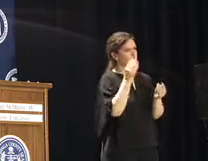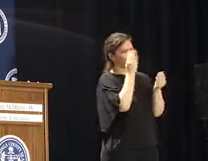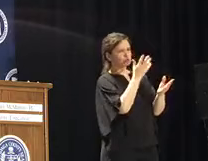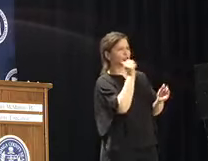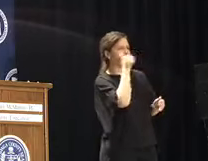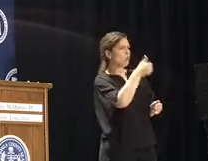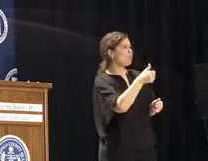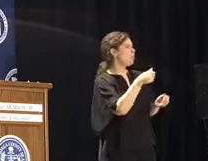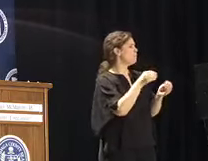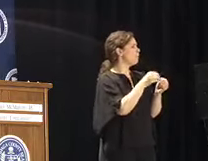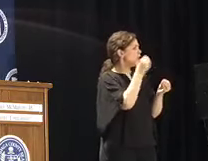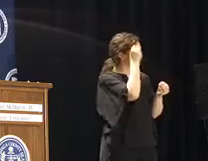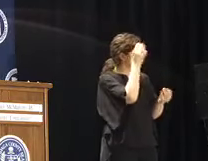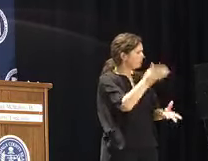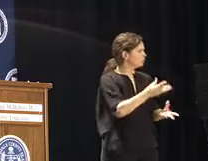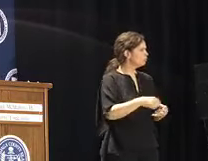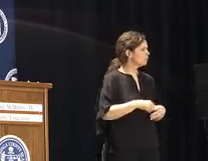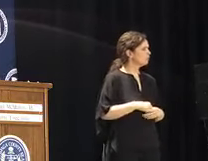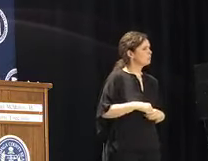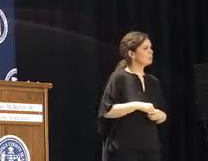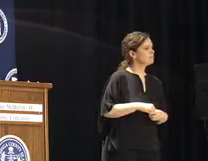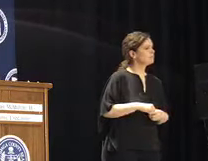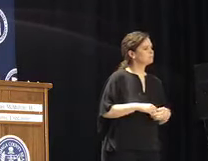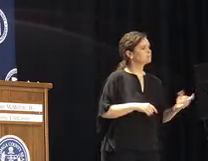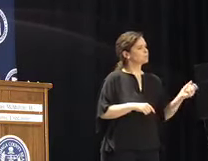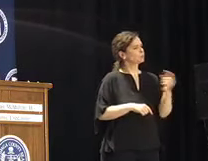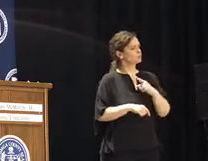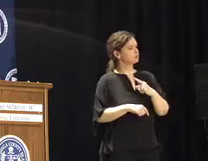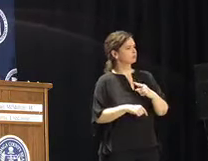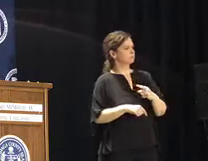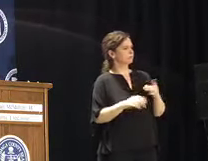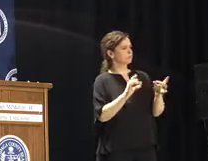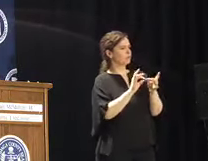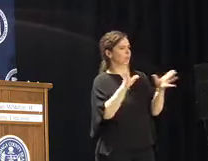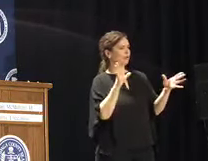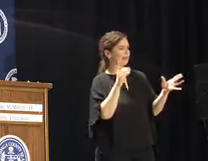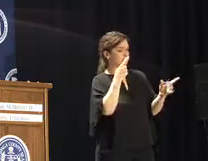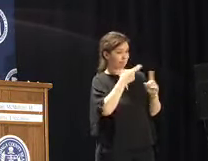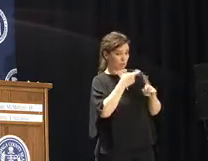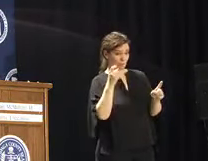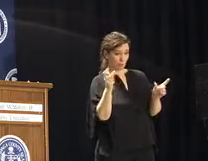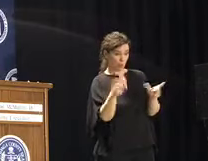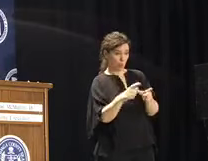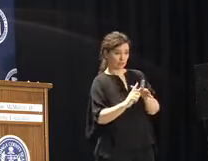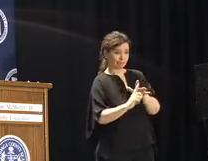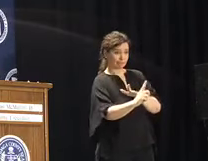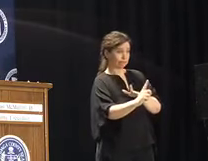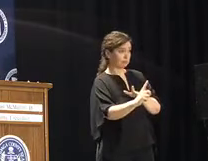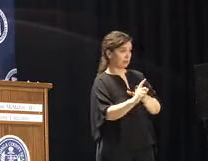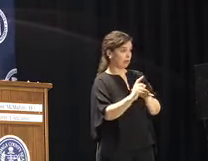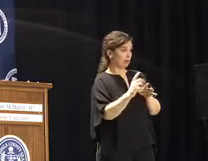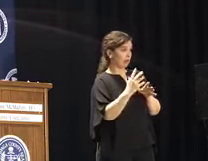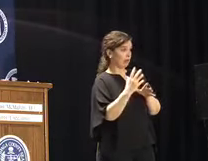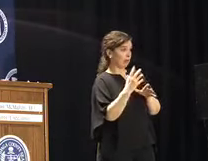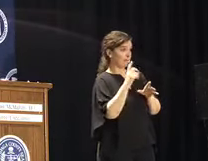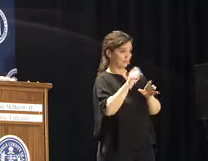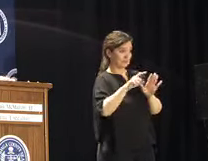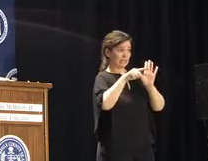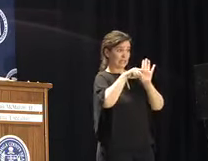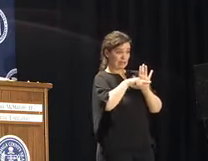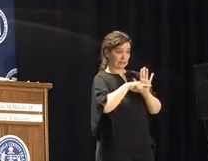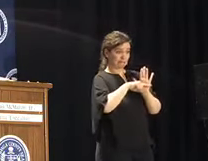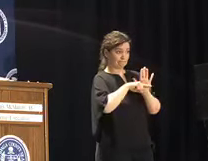from quarantine, you need to test negative? Released from quarantine? No. No? If you're in